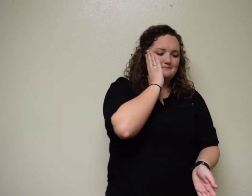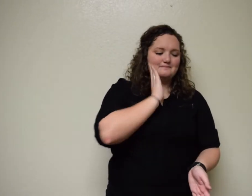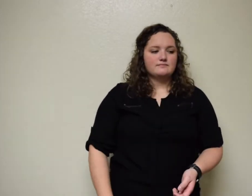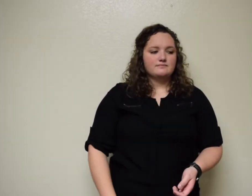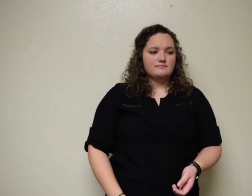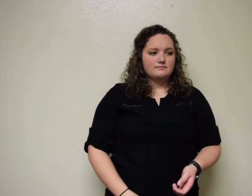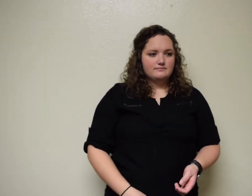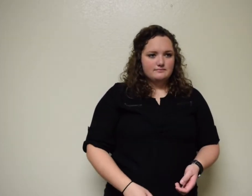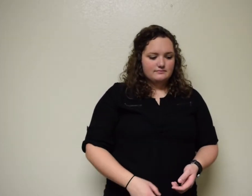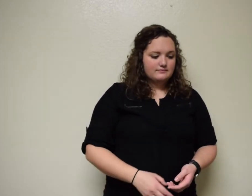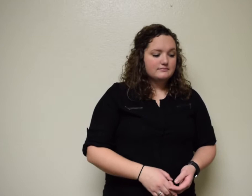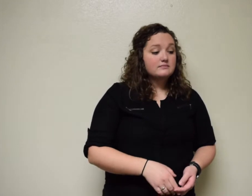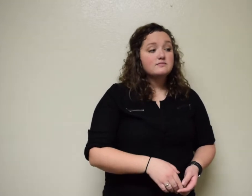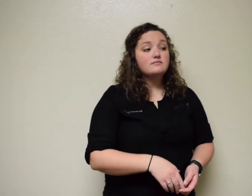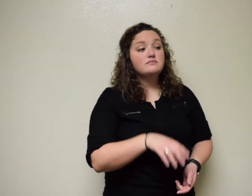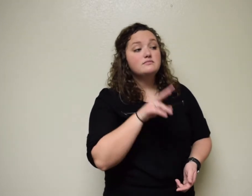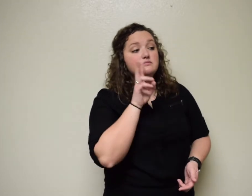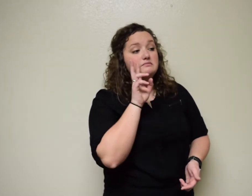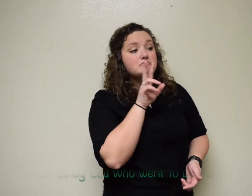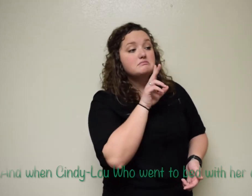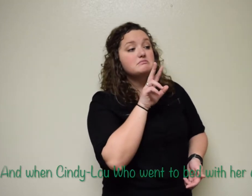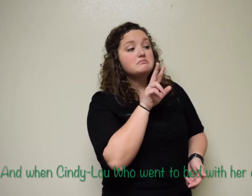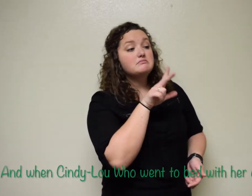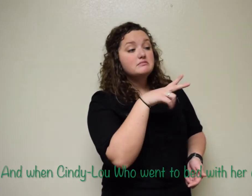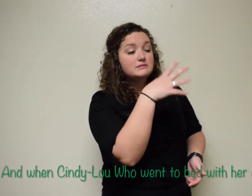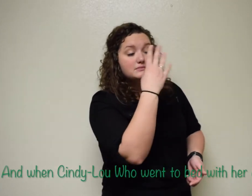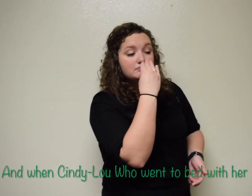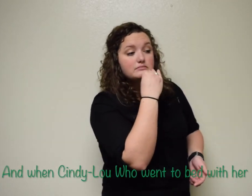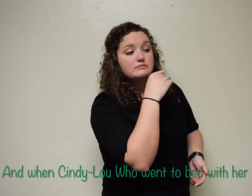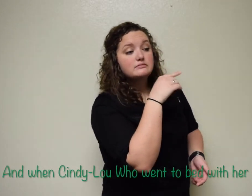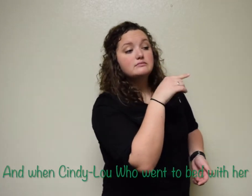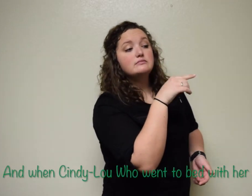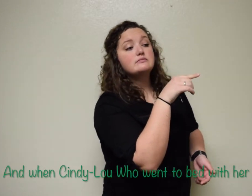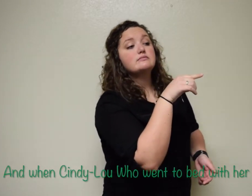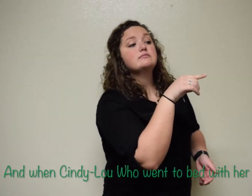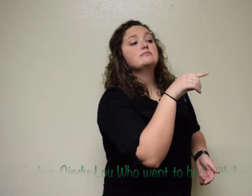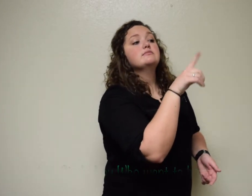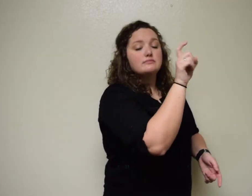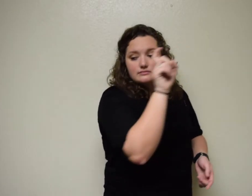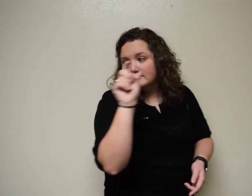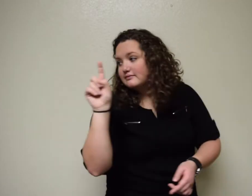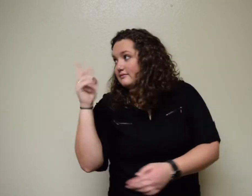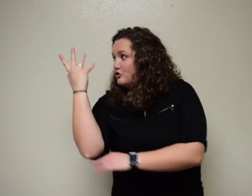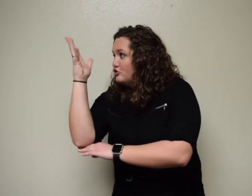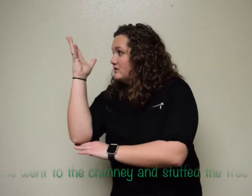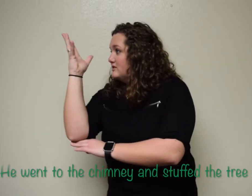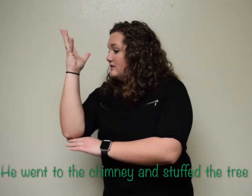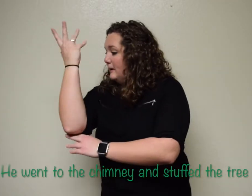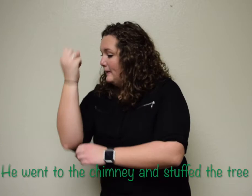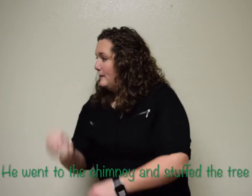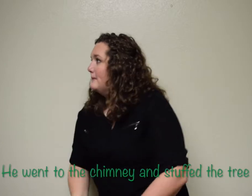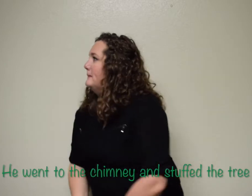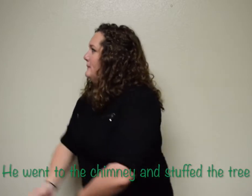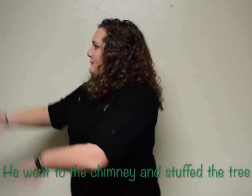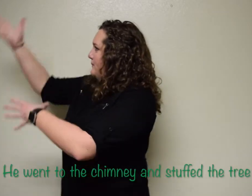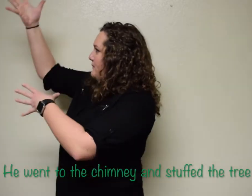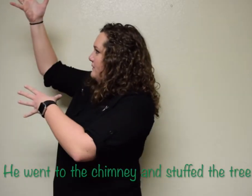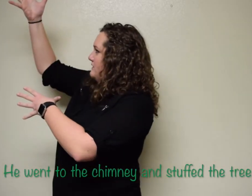when Cindy Lou who went to bed with her cup he went to the chimney and stuffed the tree up